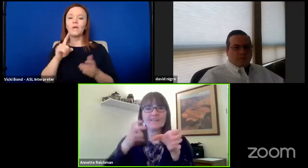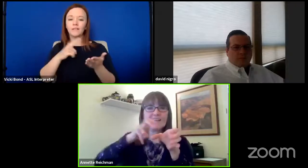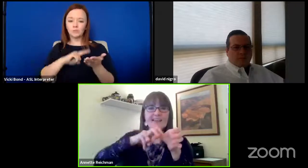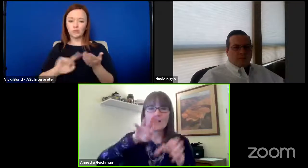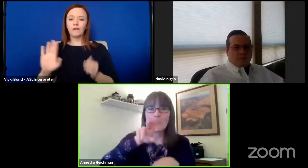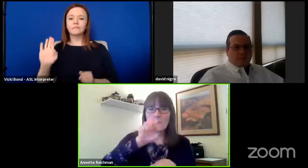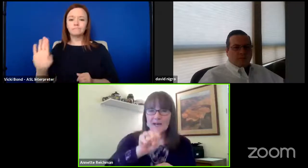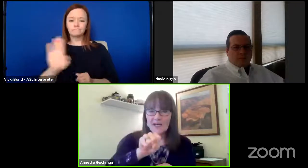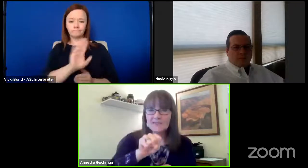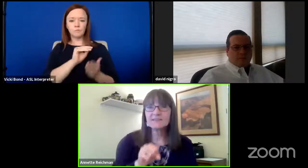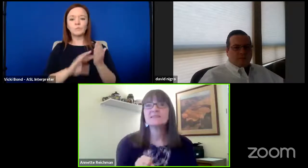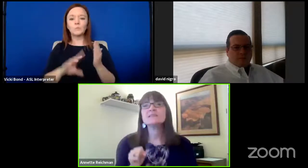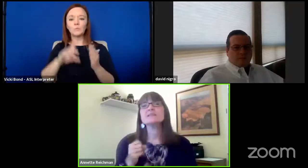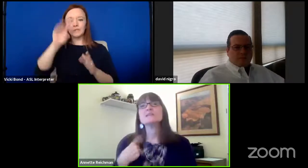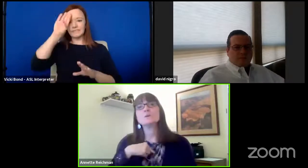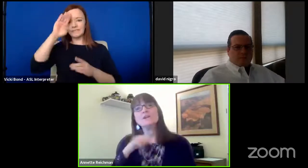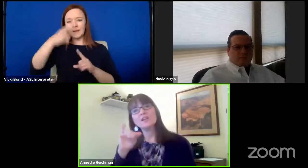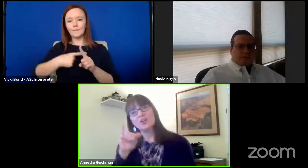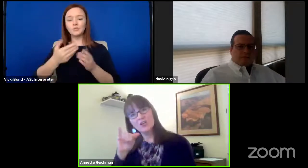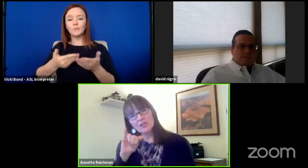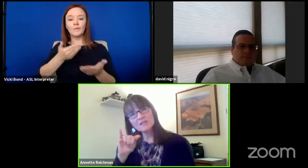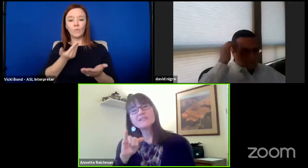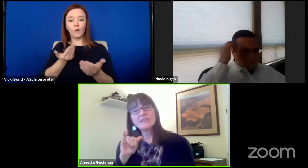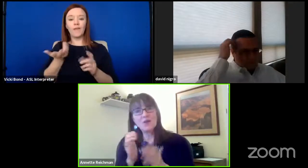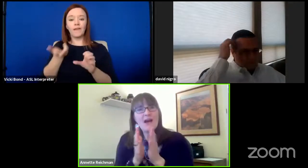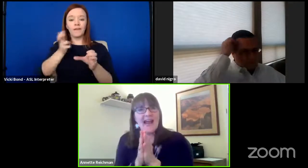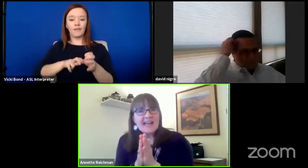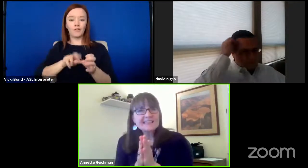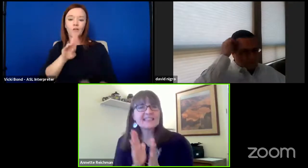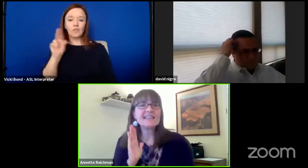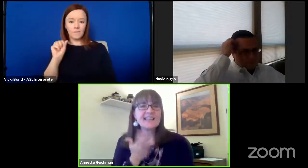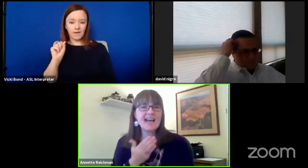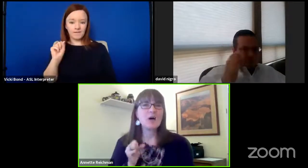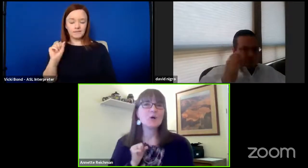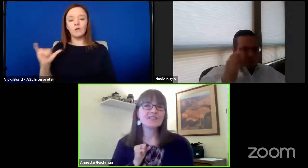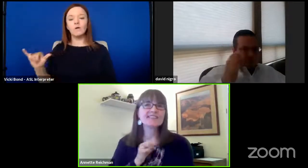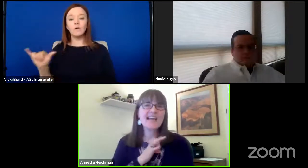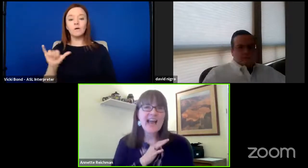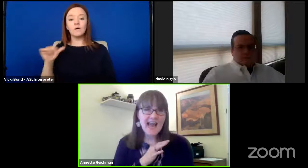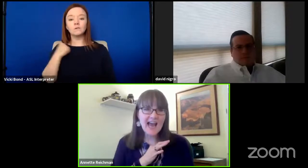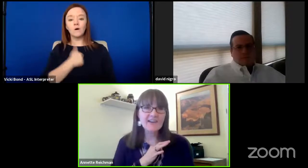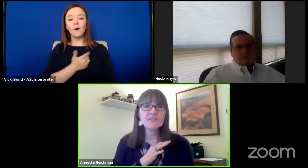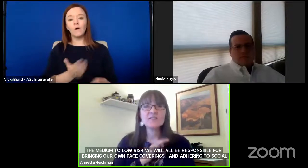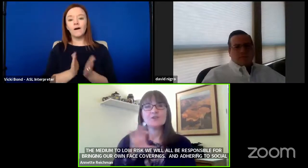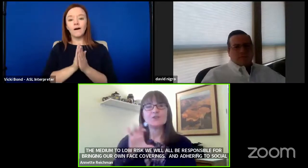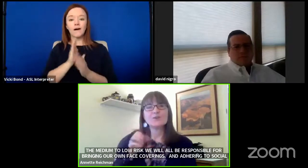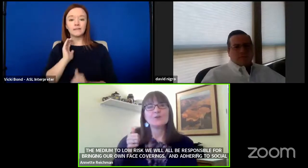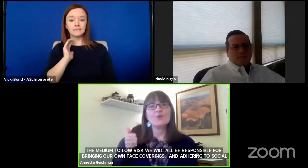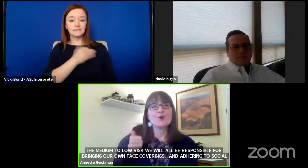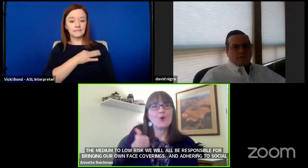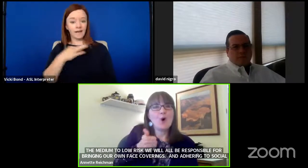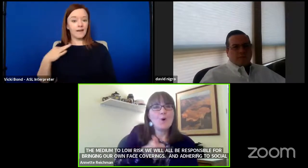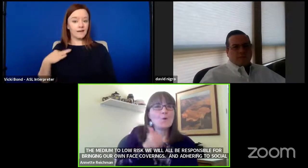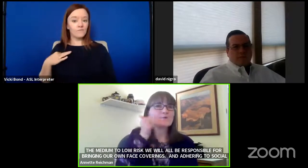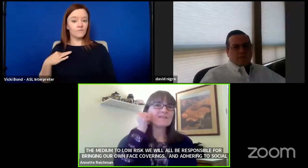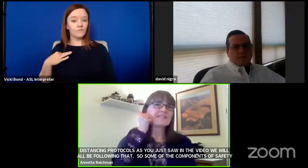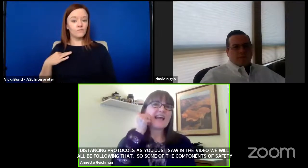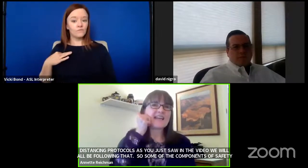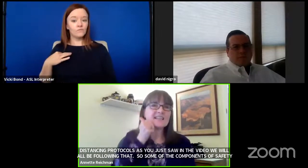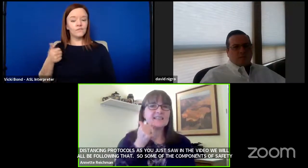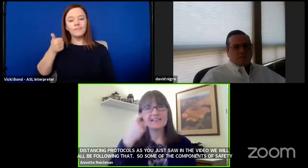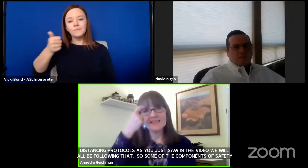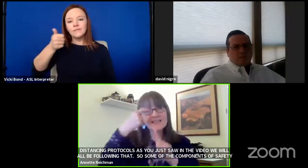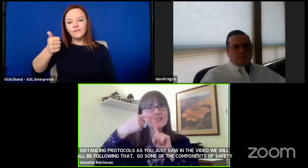temperatures before they get on the bus. We are also asking our staff to do their